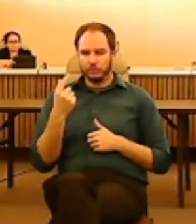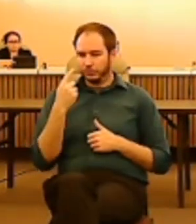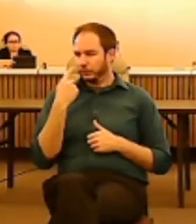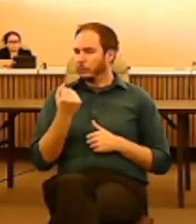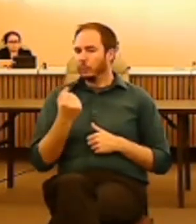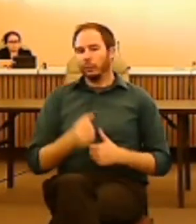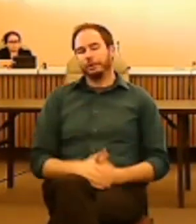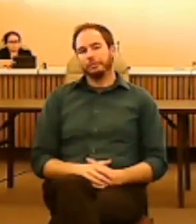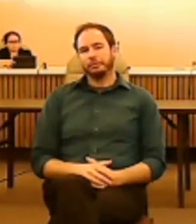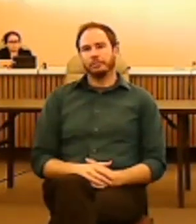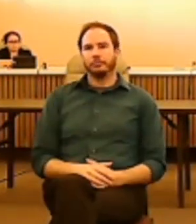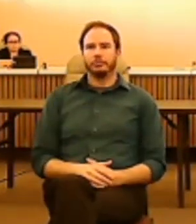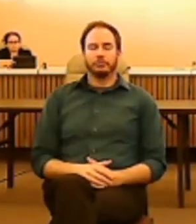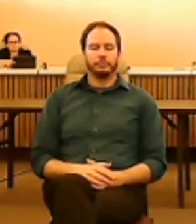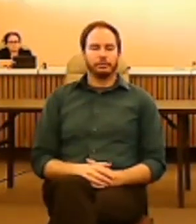second.